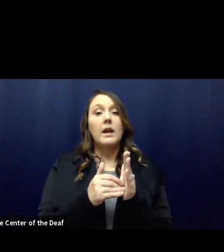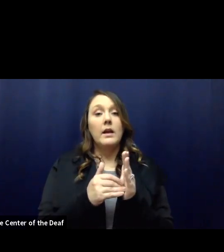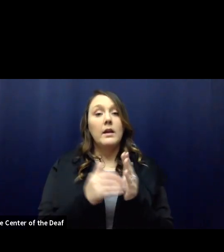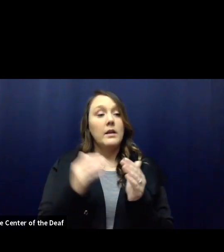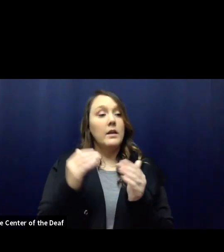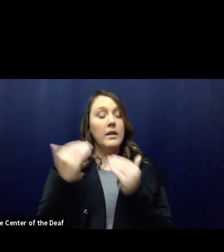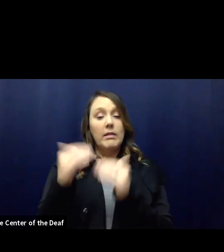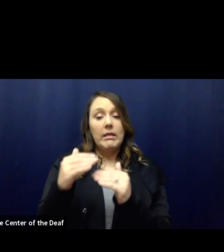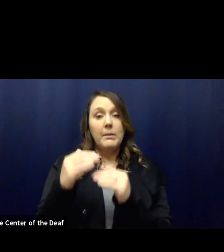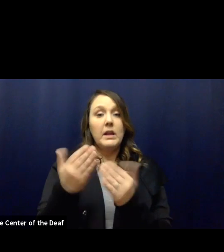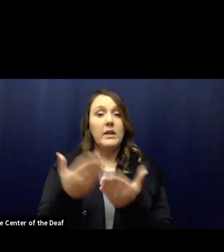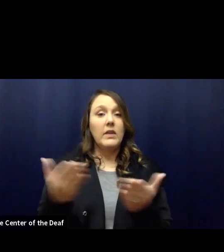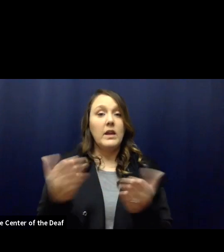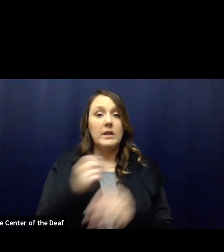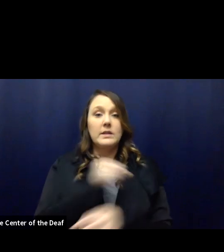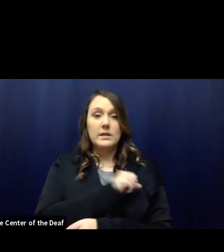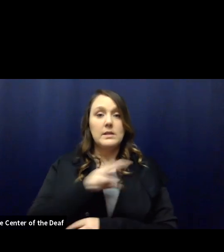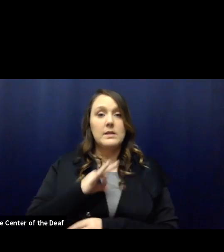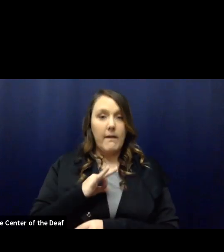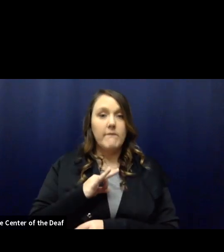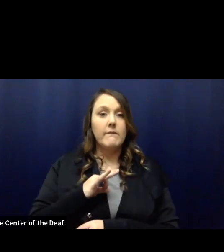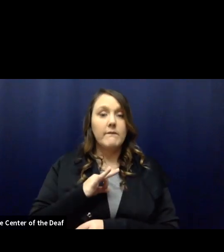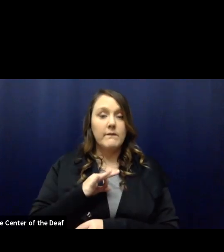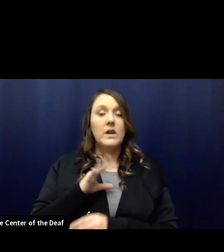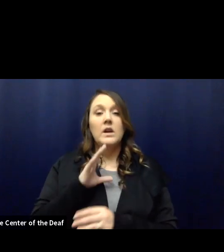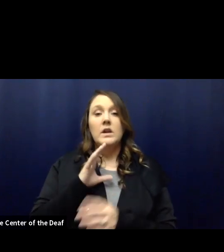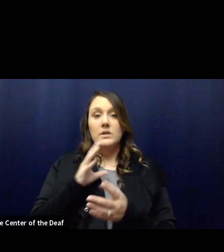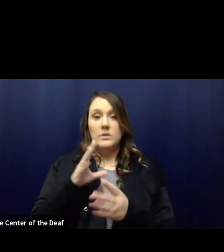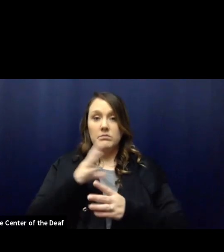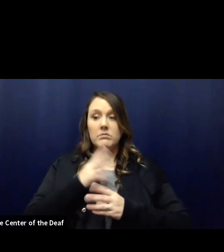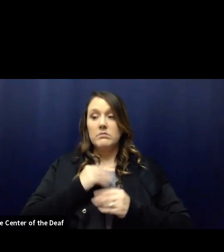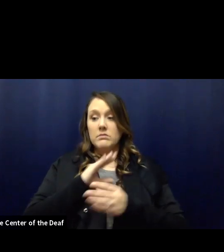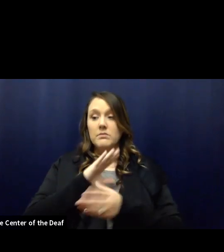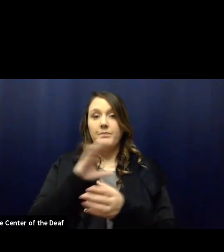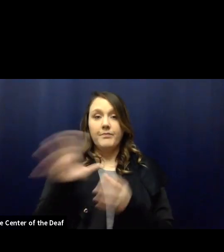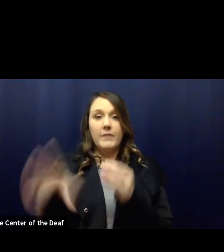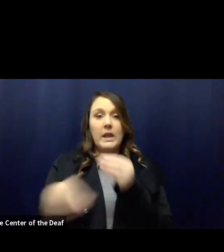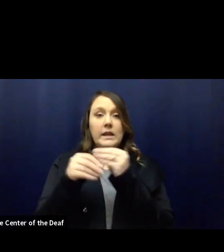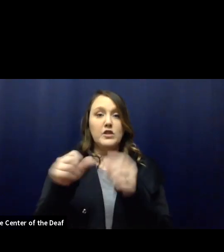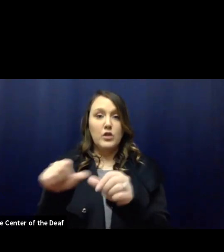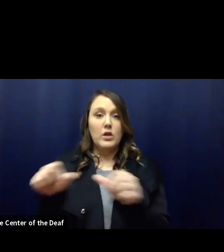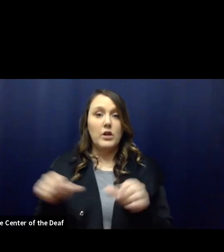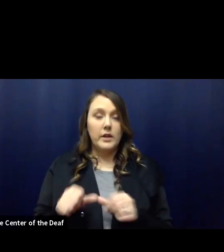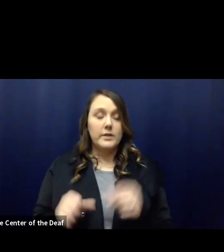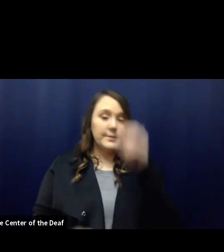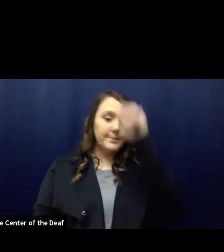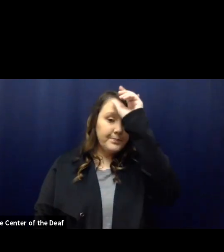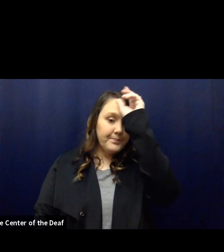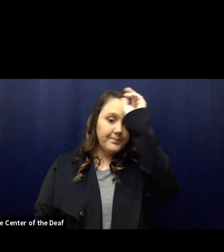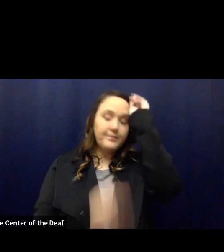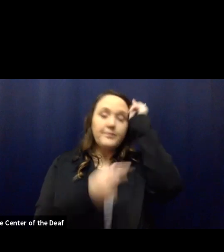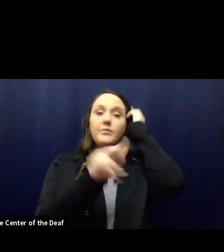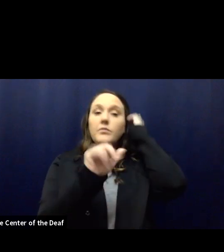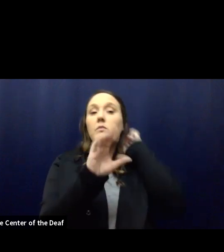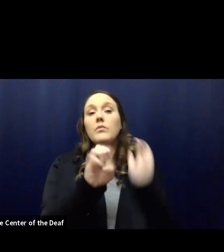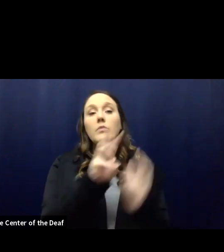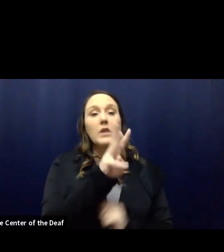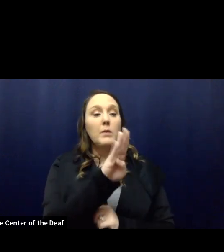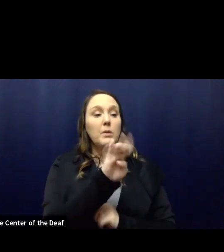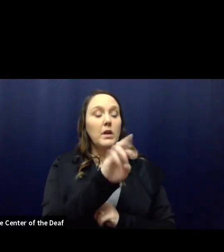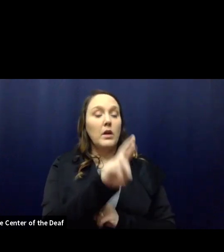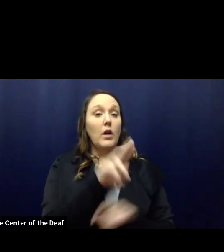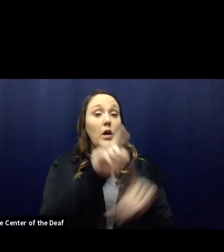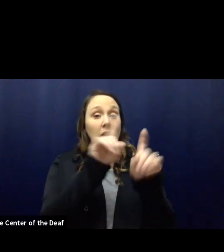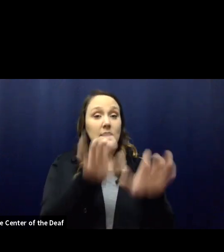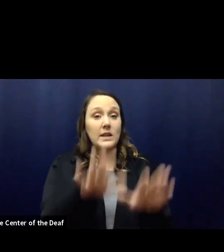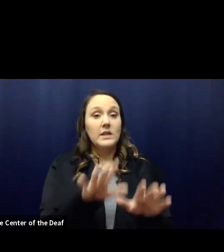point is the staffing to accommodate the extra space that we created. Grace with WBIR, on testing, what proportion